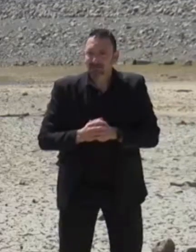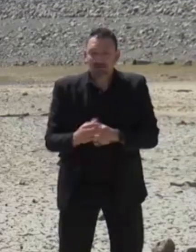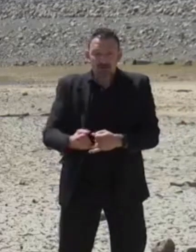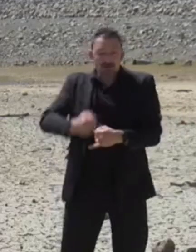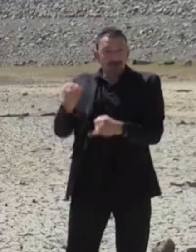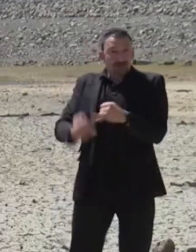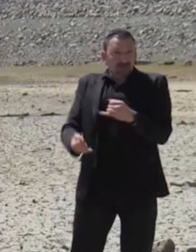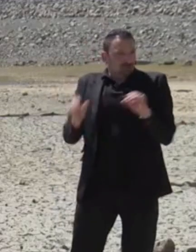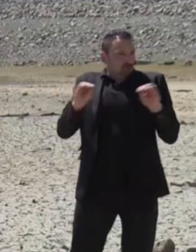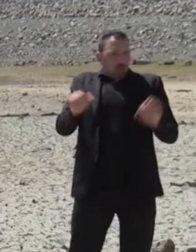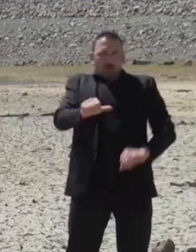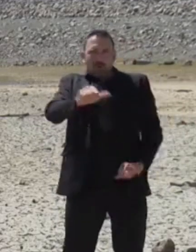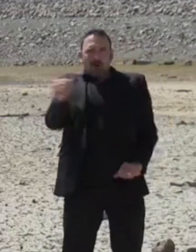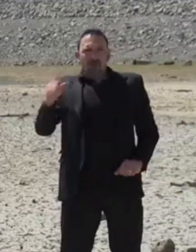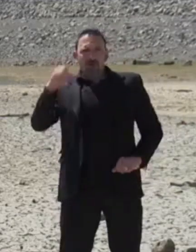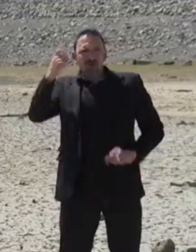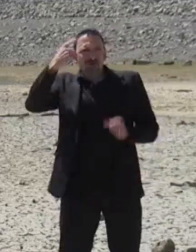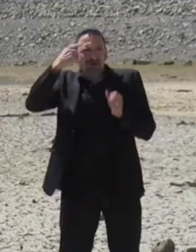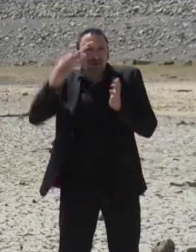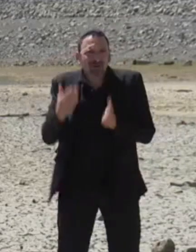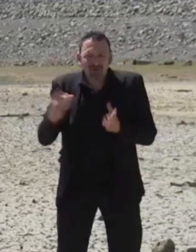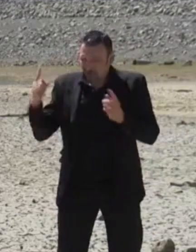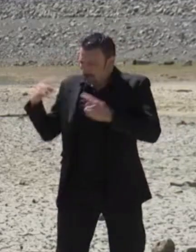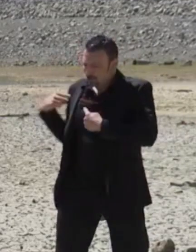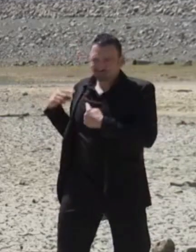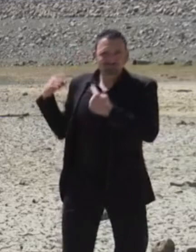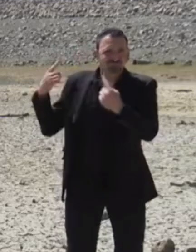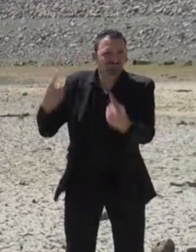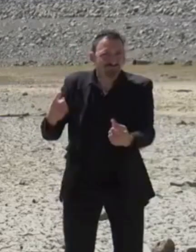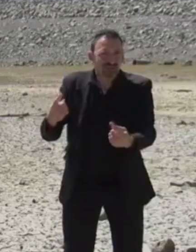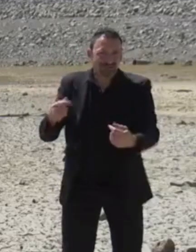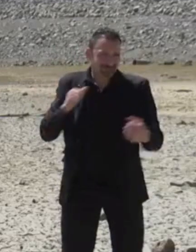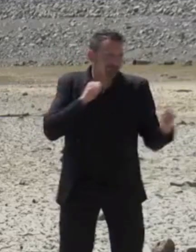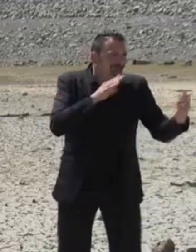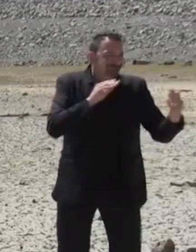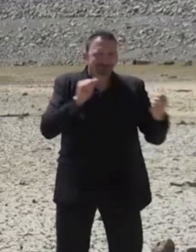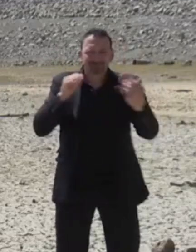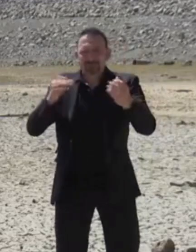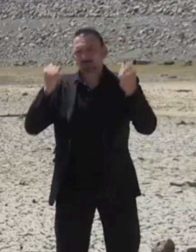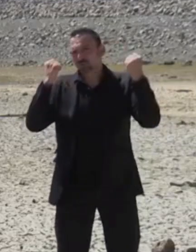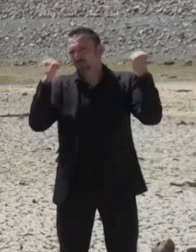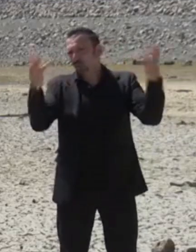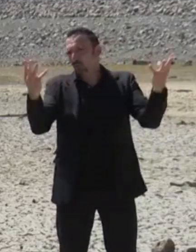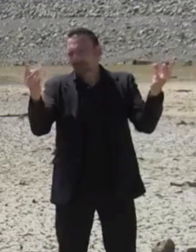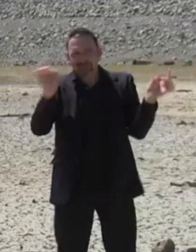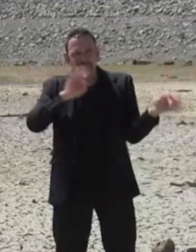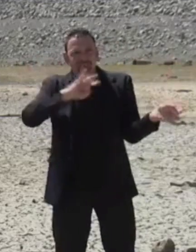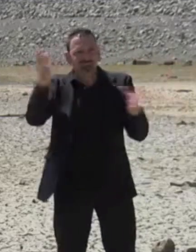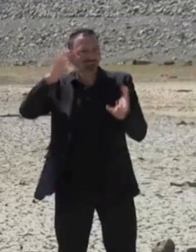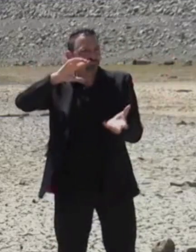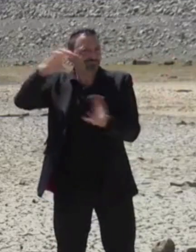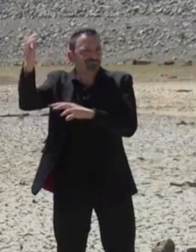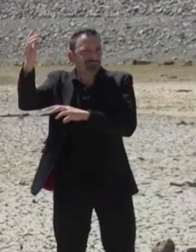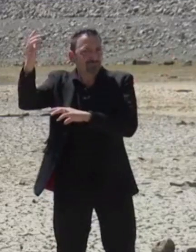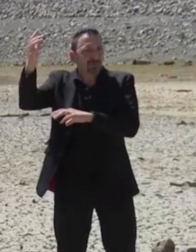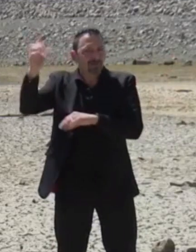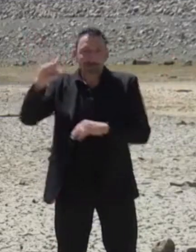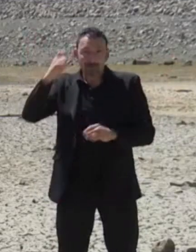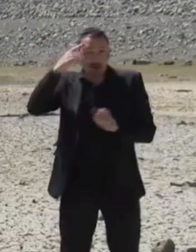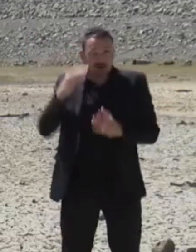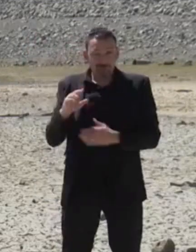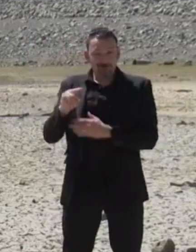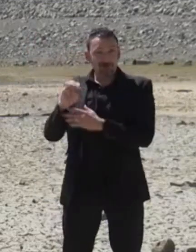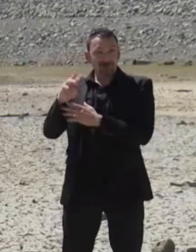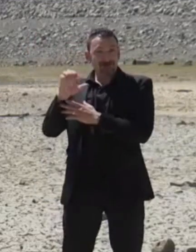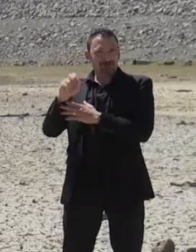governor. There has been no other governor that has been faced with a number of crises than what Governor Newsom has been having to stare down over